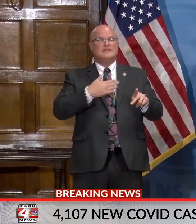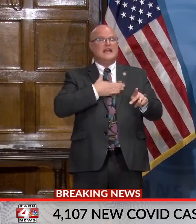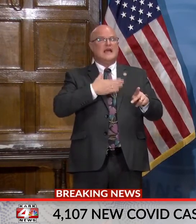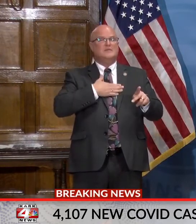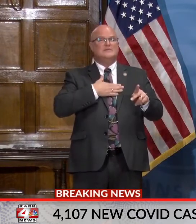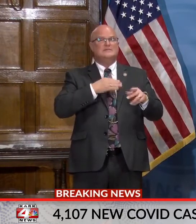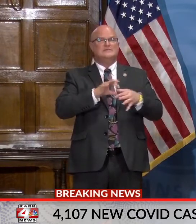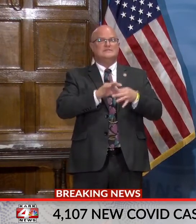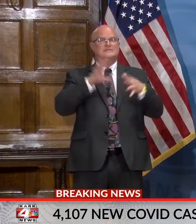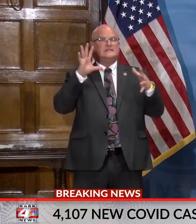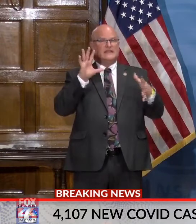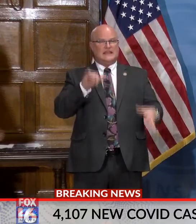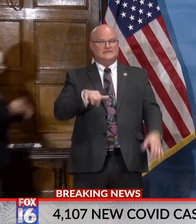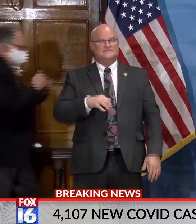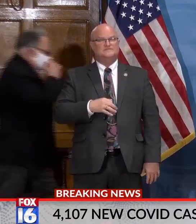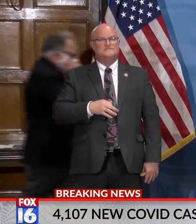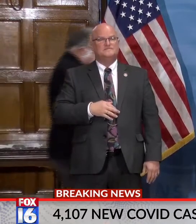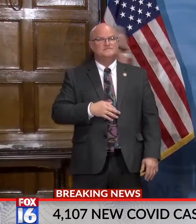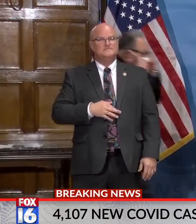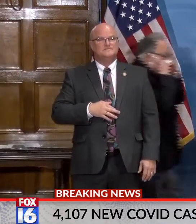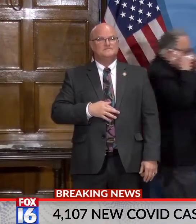that.